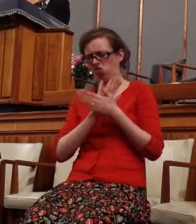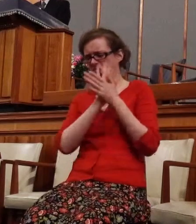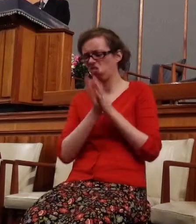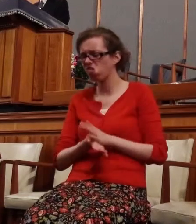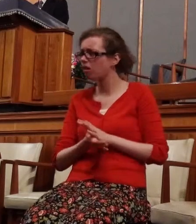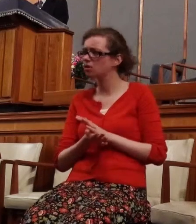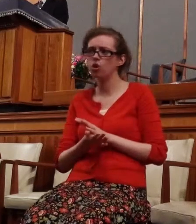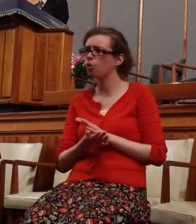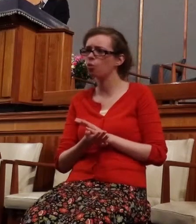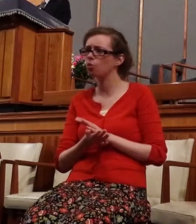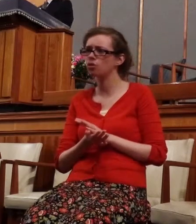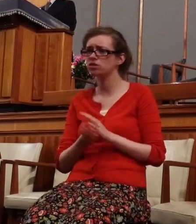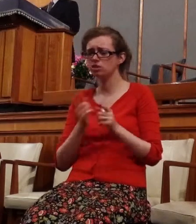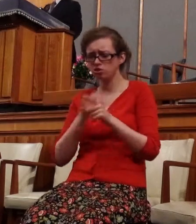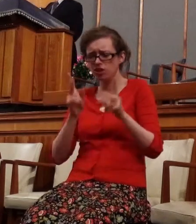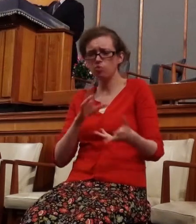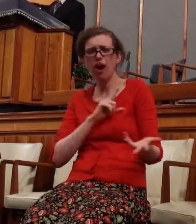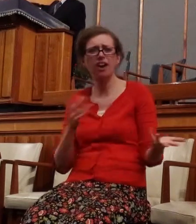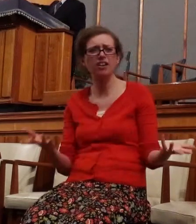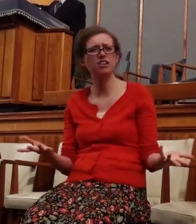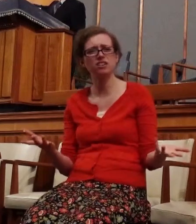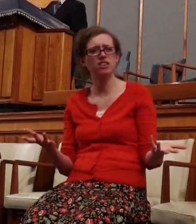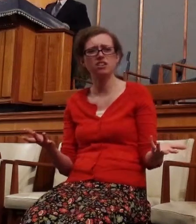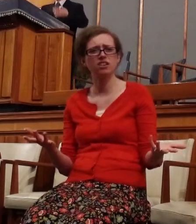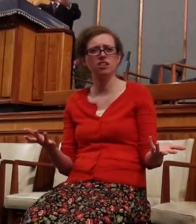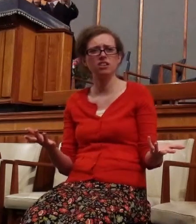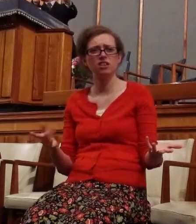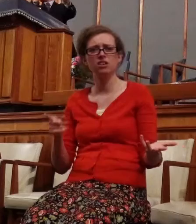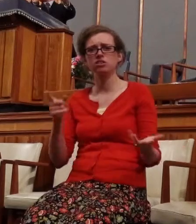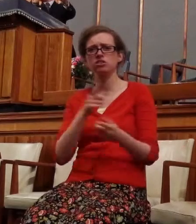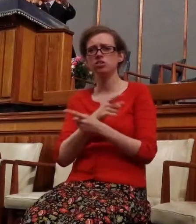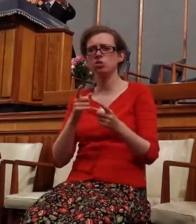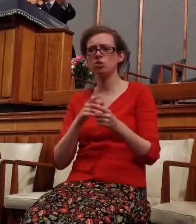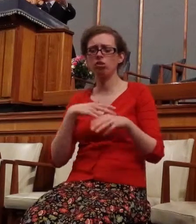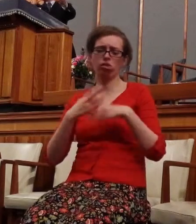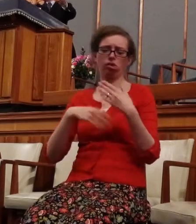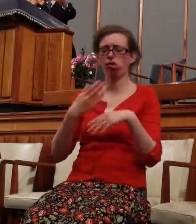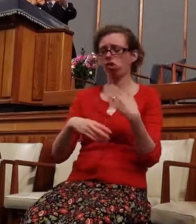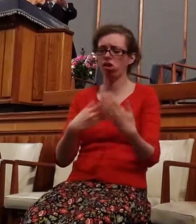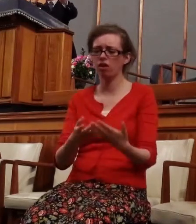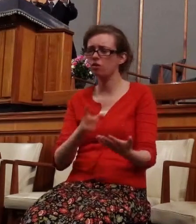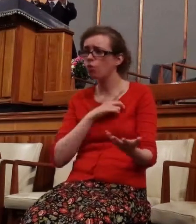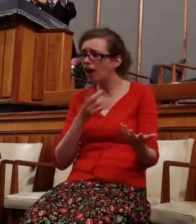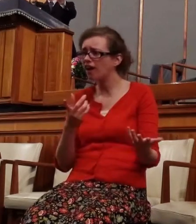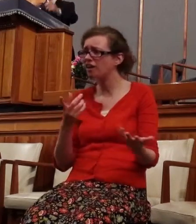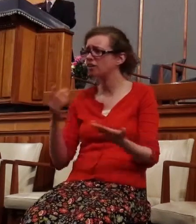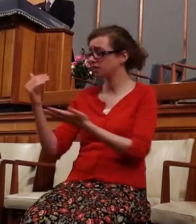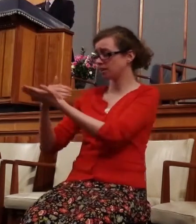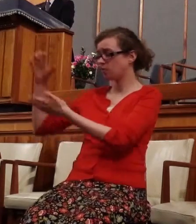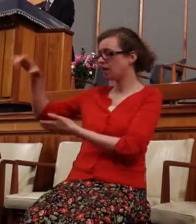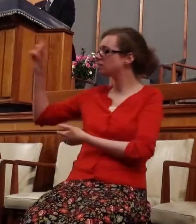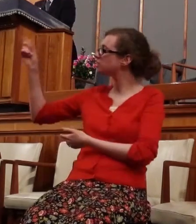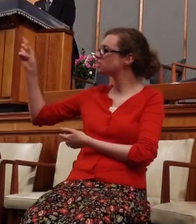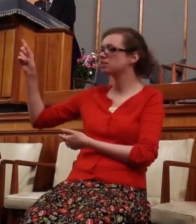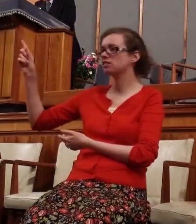yourself. Why should you die? Why should you live as a homeless while there is a refuge? Oh, come to Christ